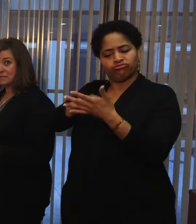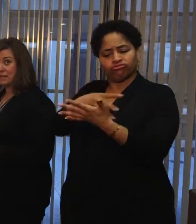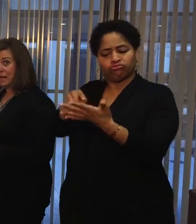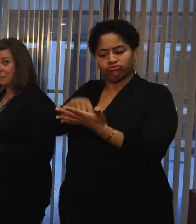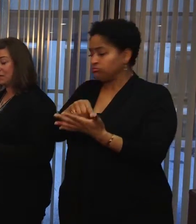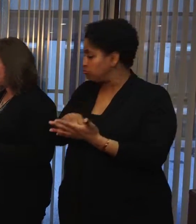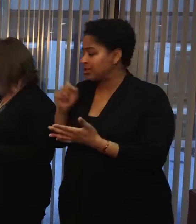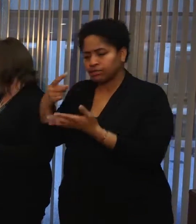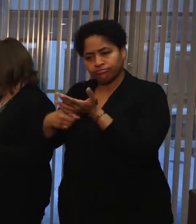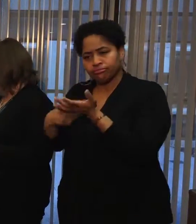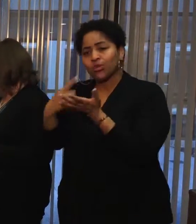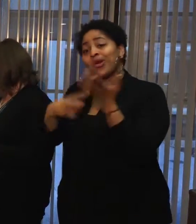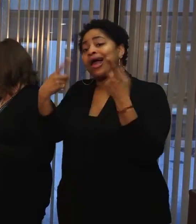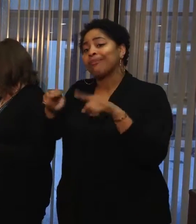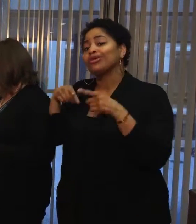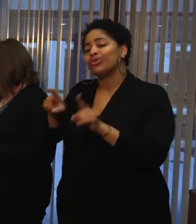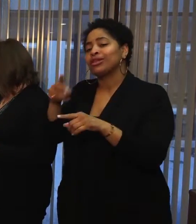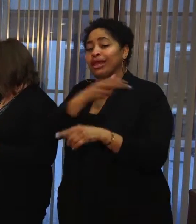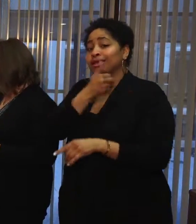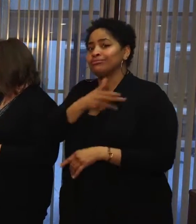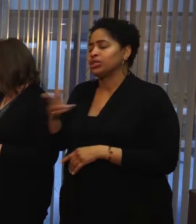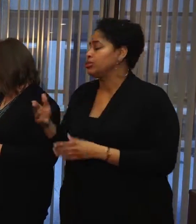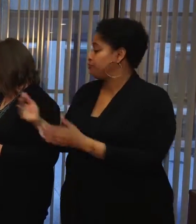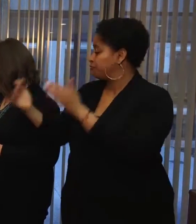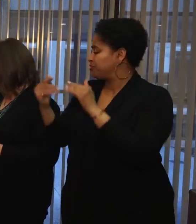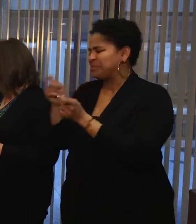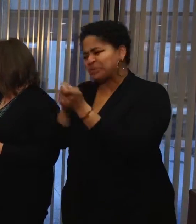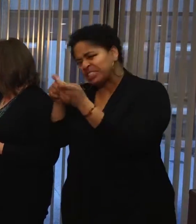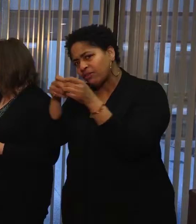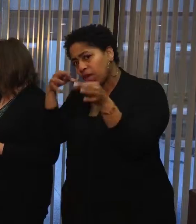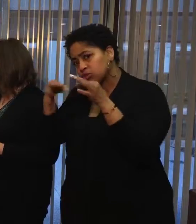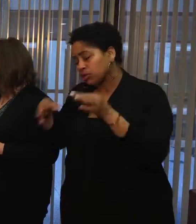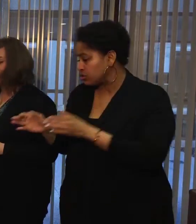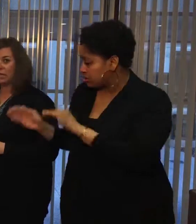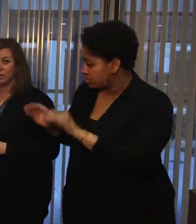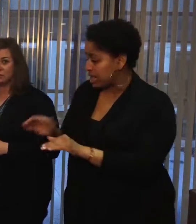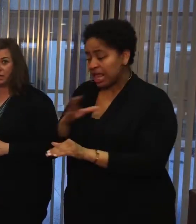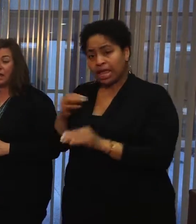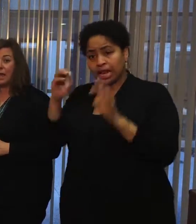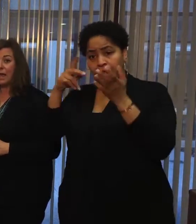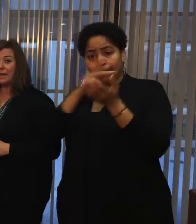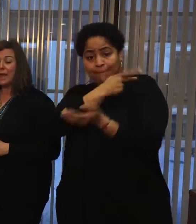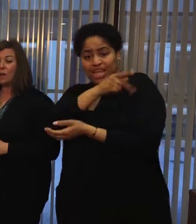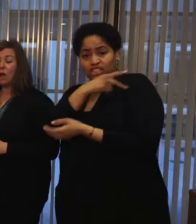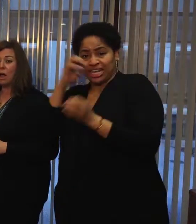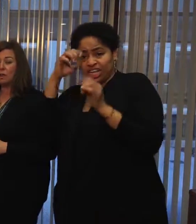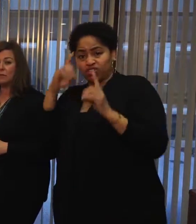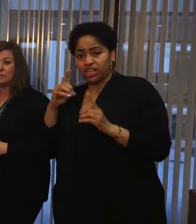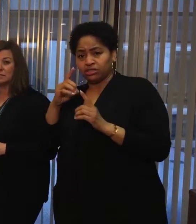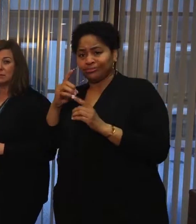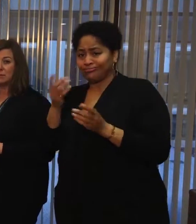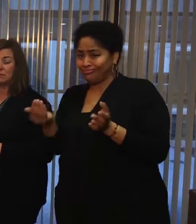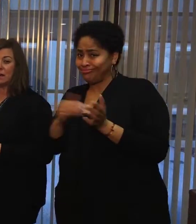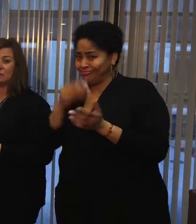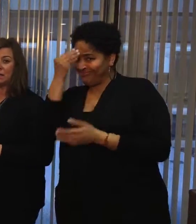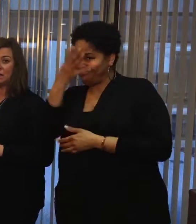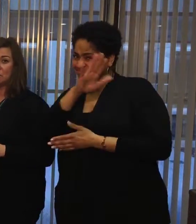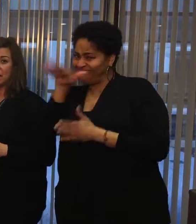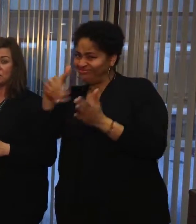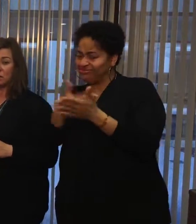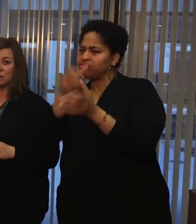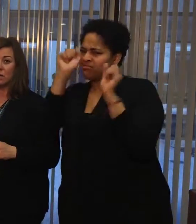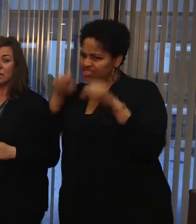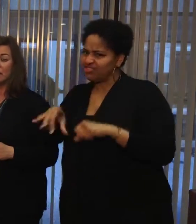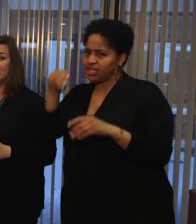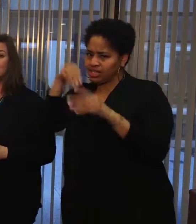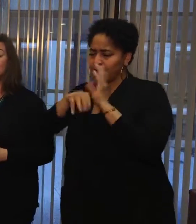these things that happened in the hospital, specific instructions, and then patient education. And again, all of this can be found in